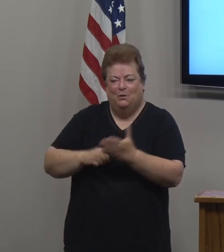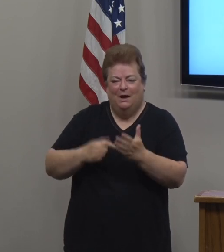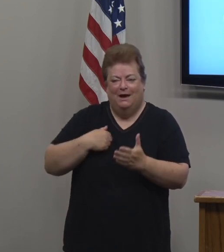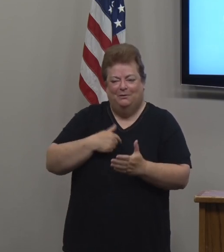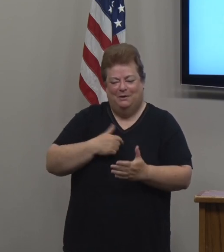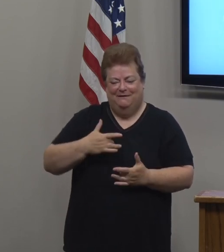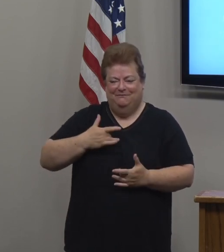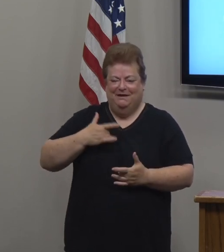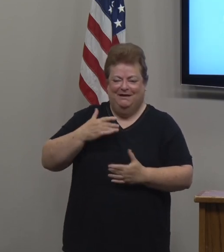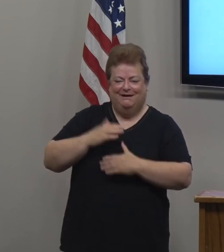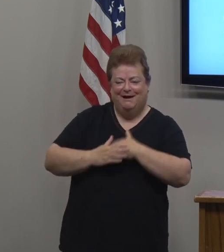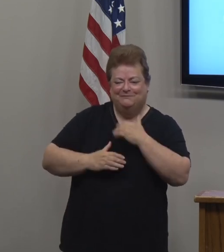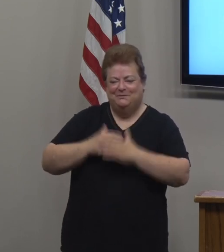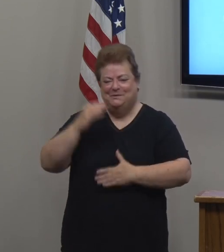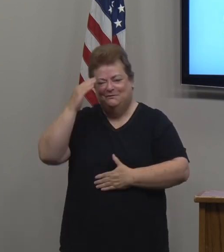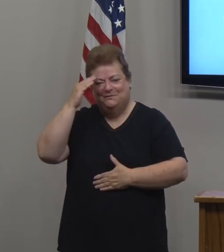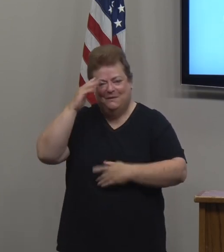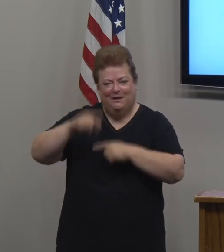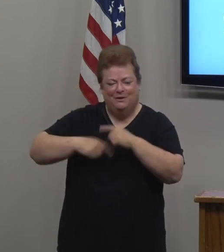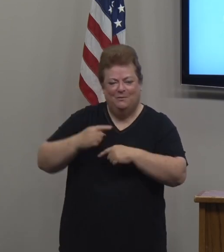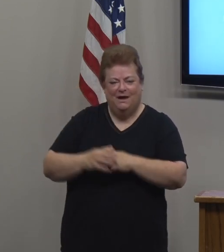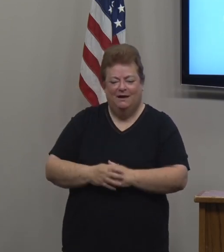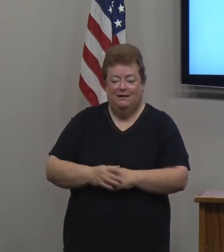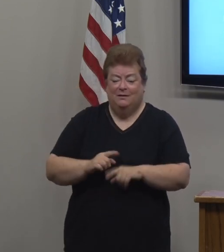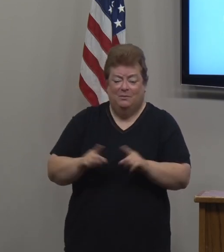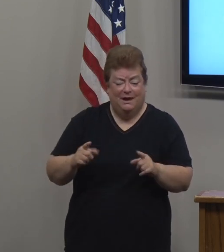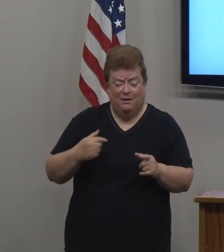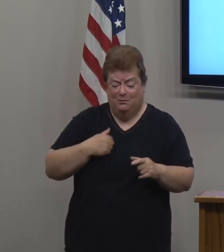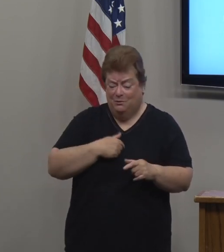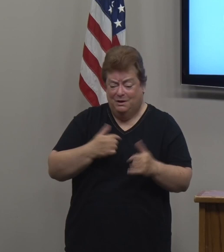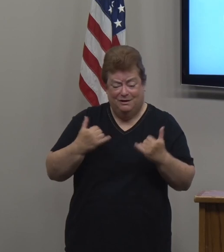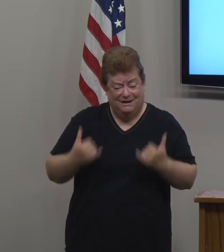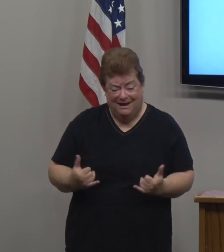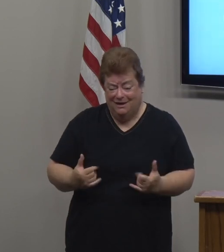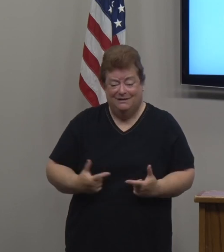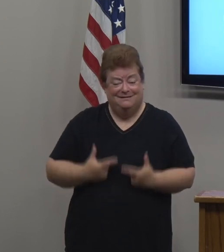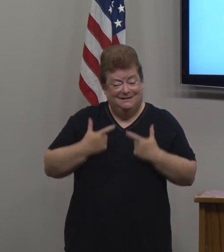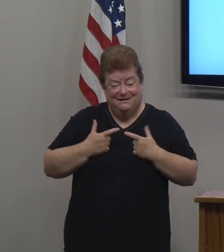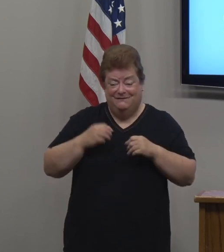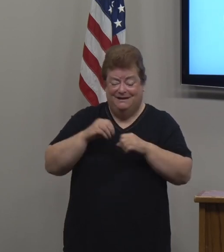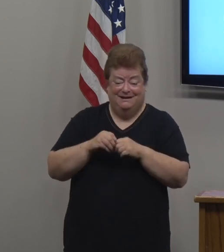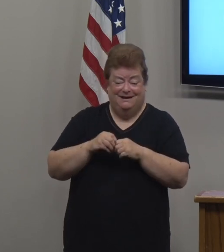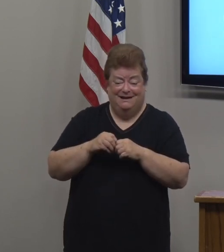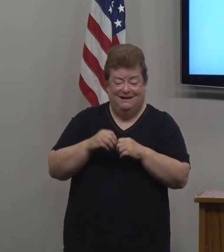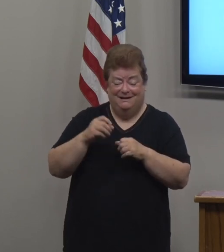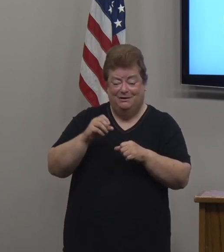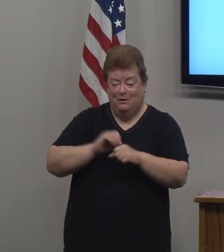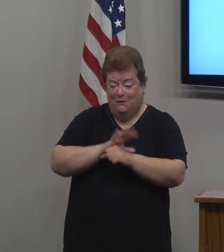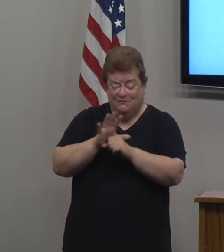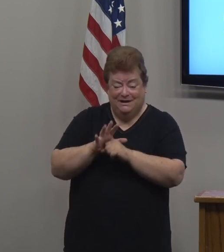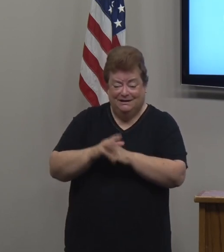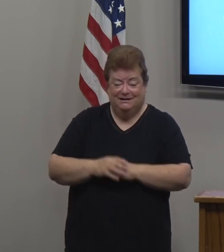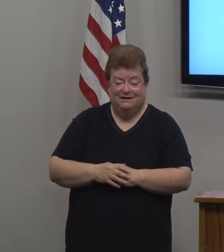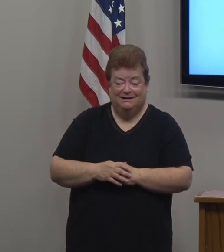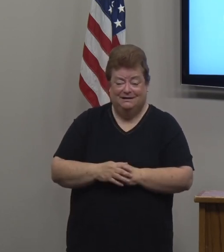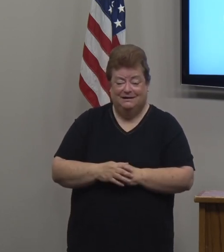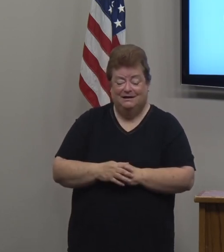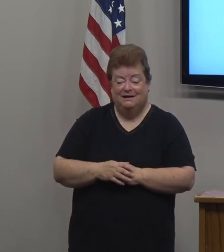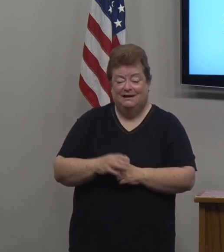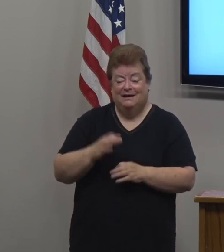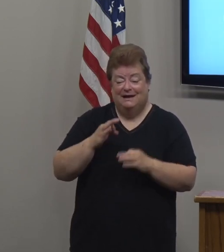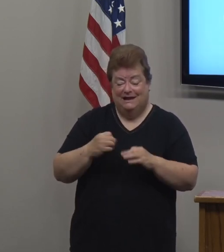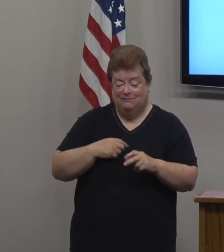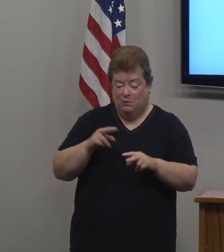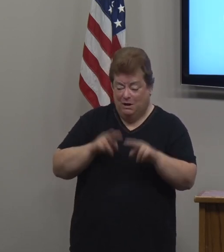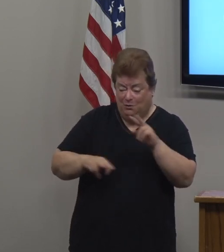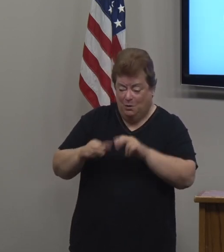the pandemic, but we're in this pandemic. The only way around it is to go through it. We'll go through it faster if we